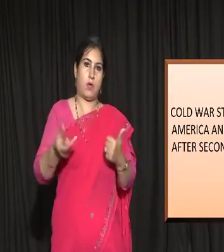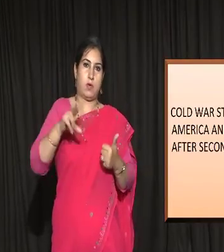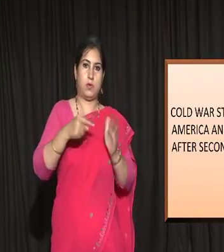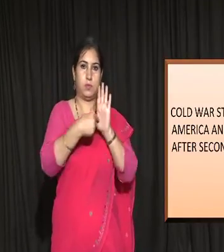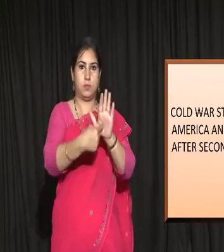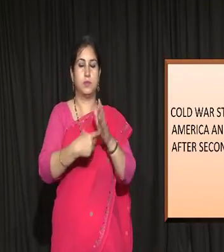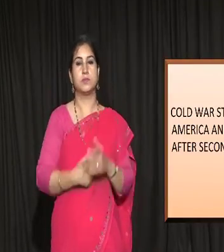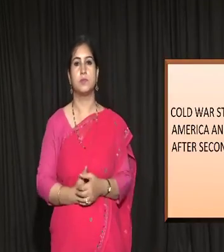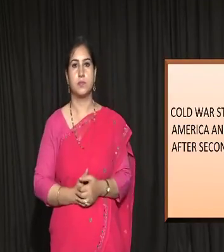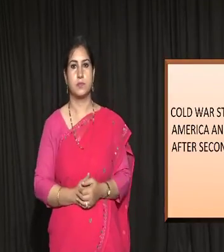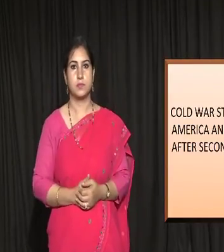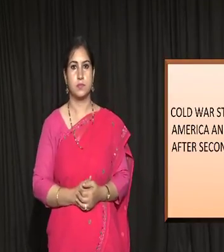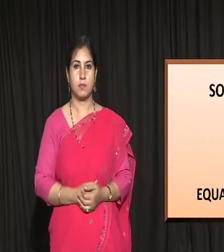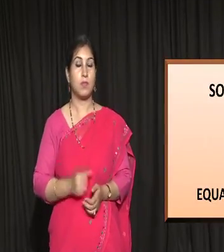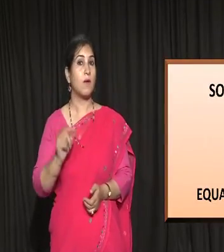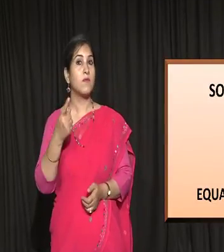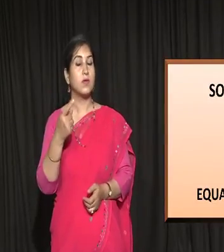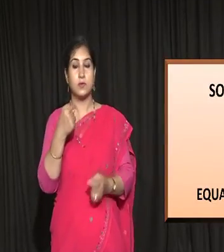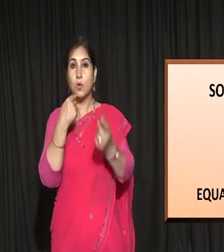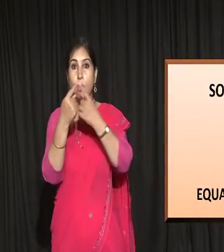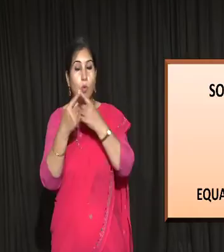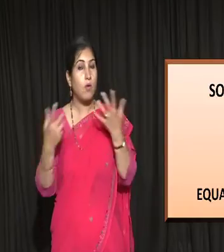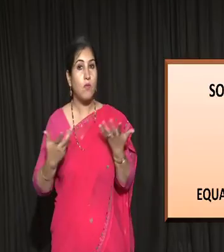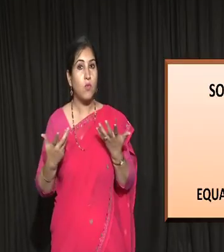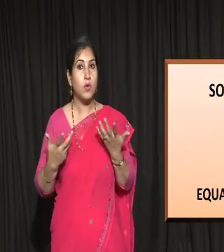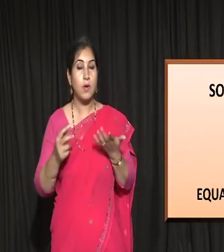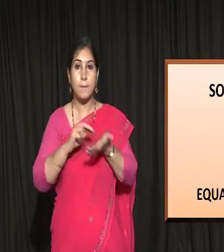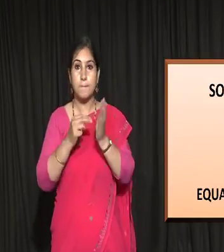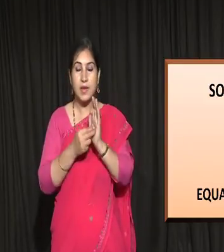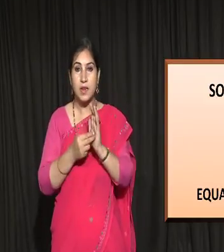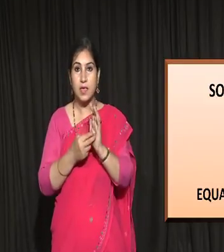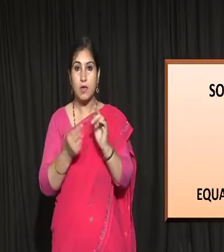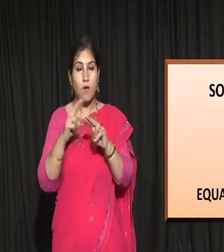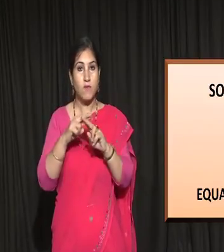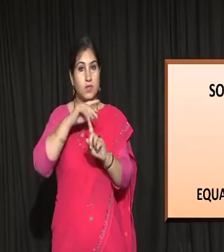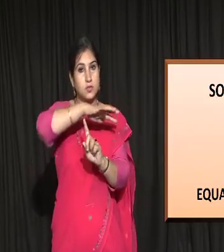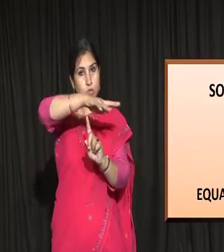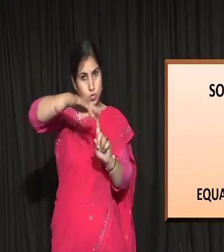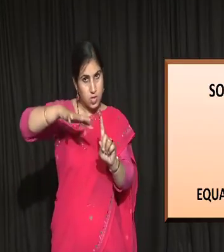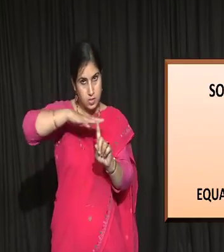far. First, we discussed about the meaning of socialism.